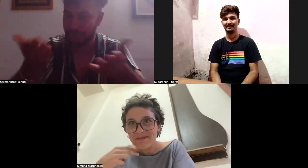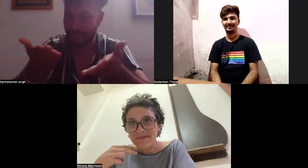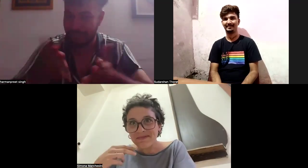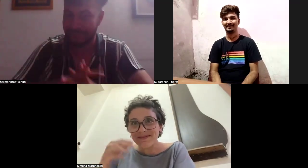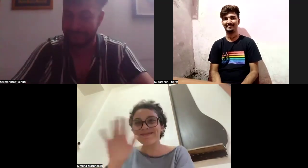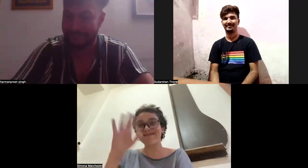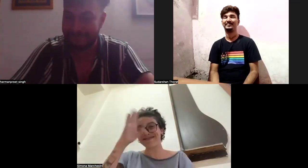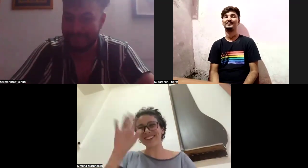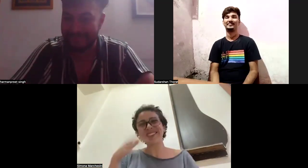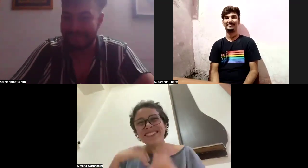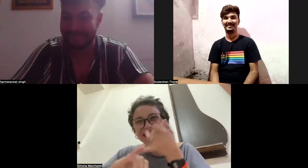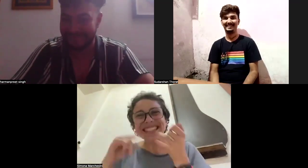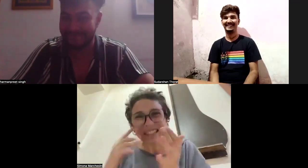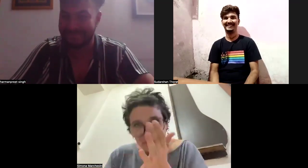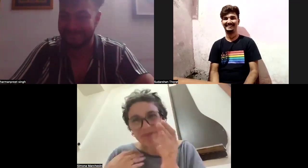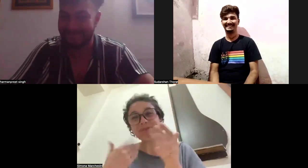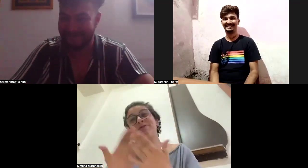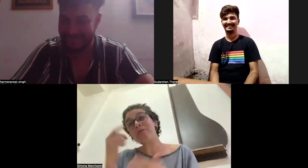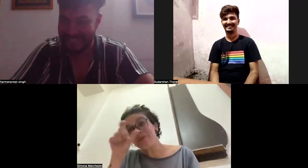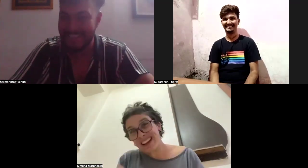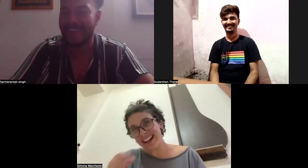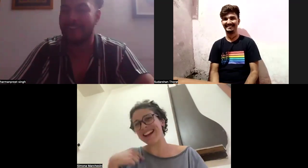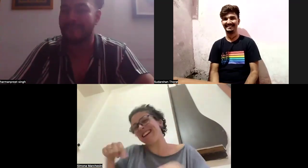Hello, can you see me?